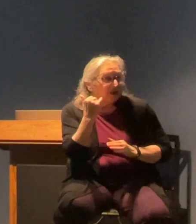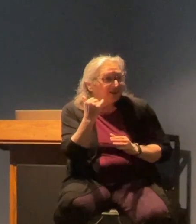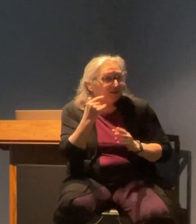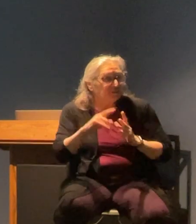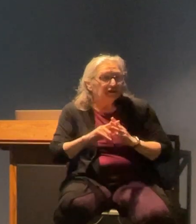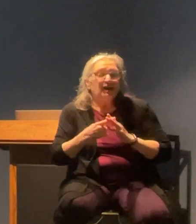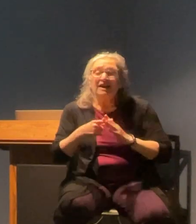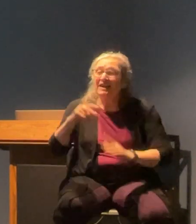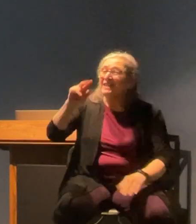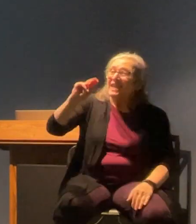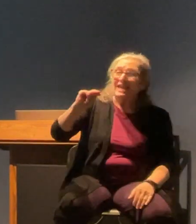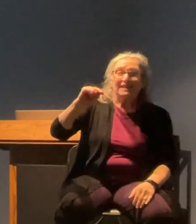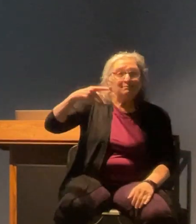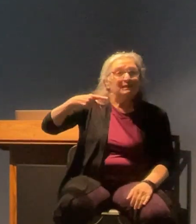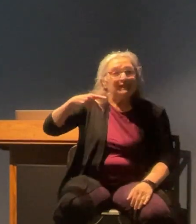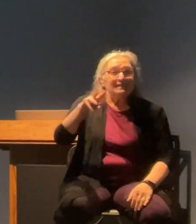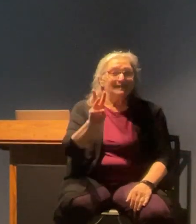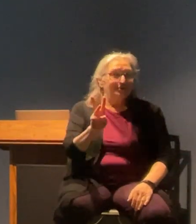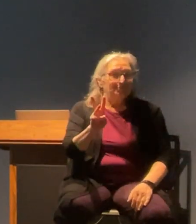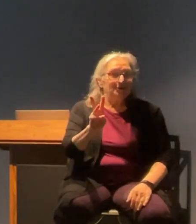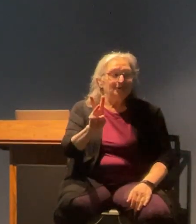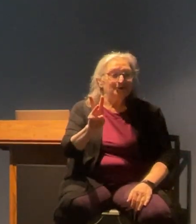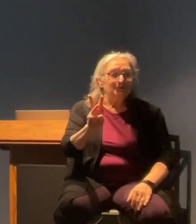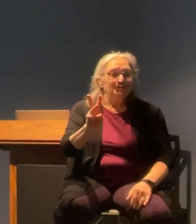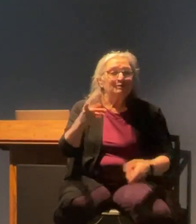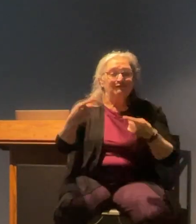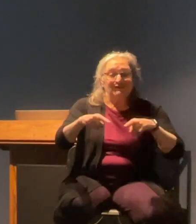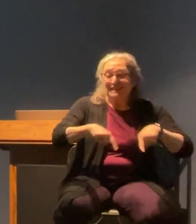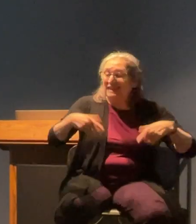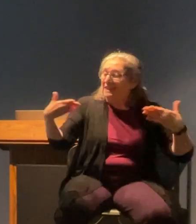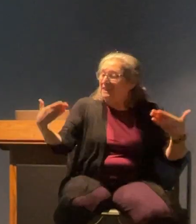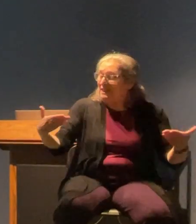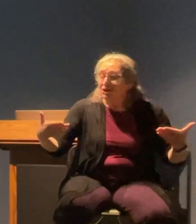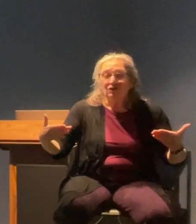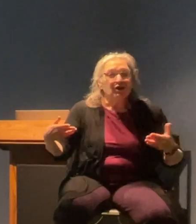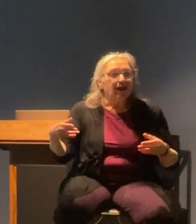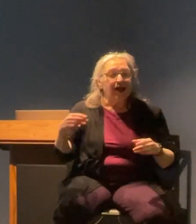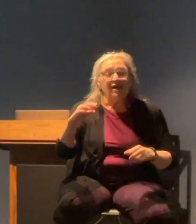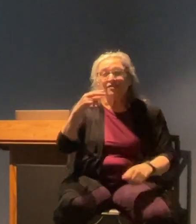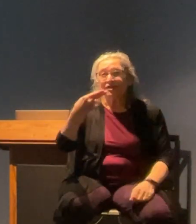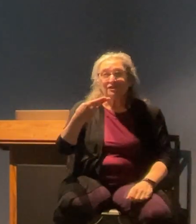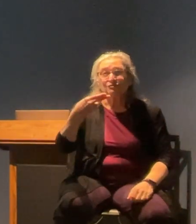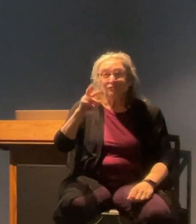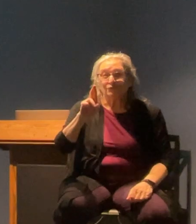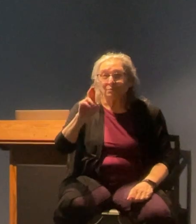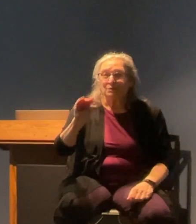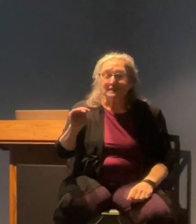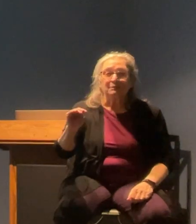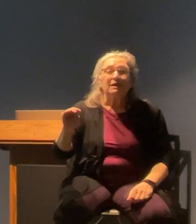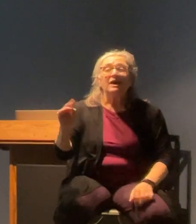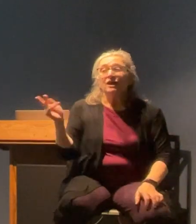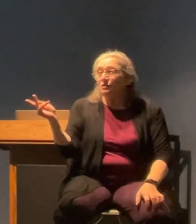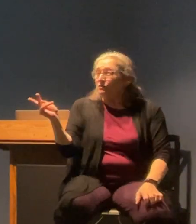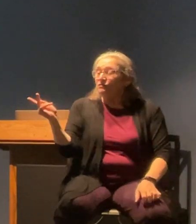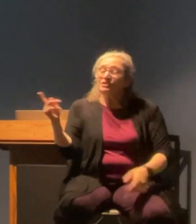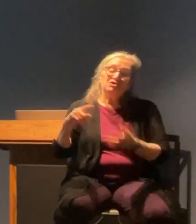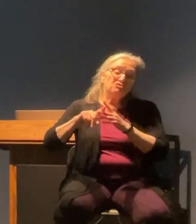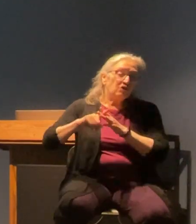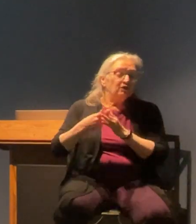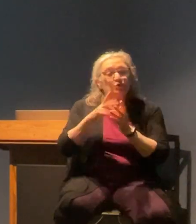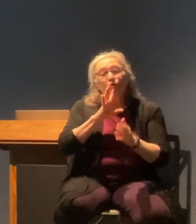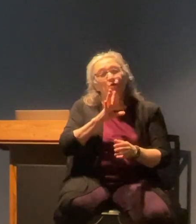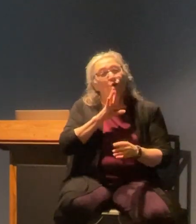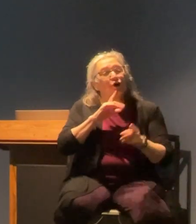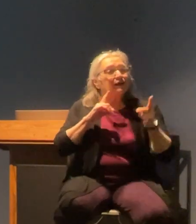an NPW event here at the Hudson River Museum, and Jonathan and I got to talking in a gallery, and we started to talk